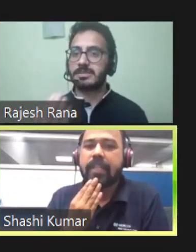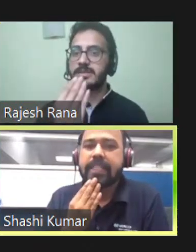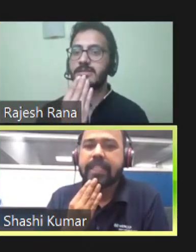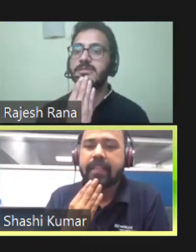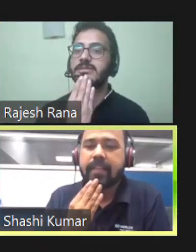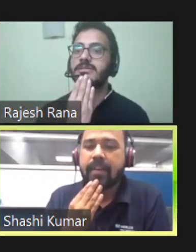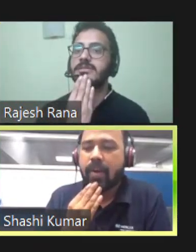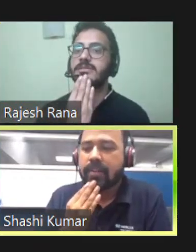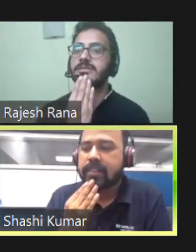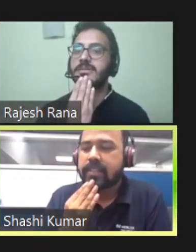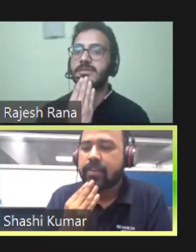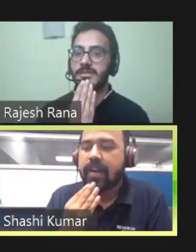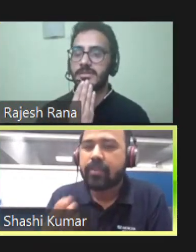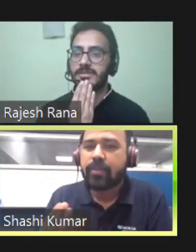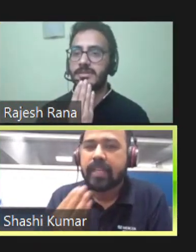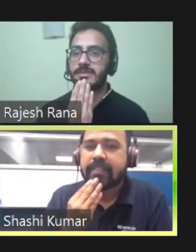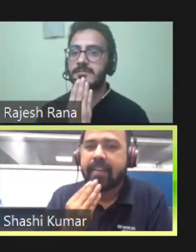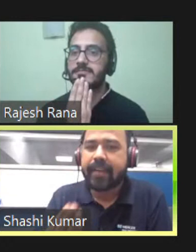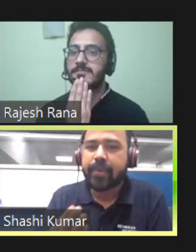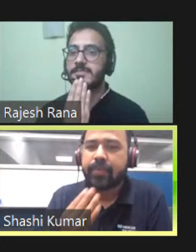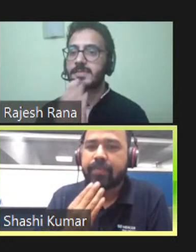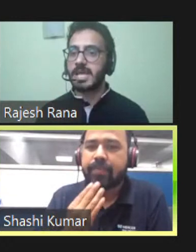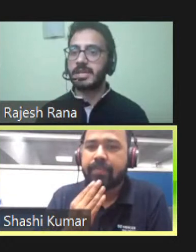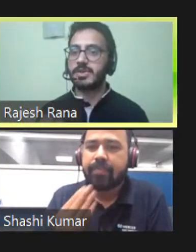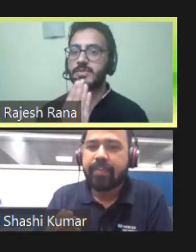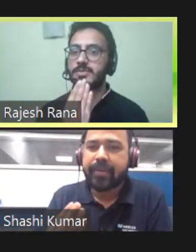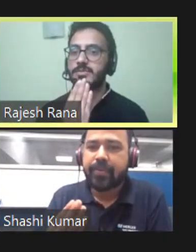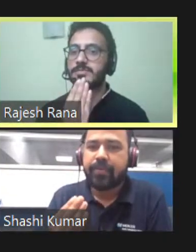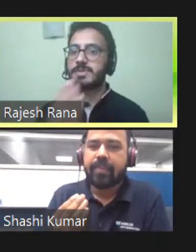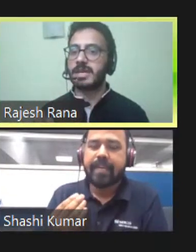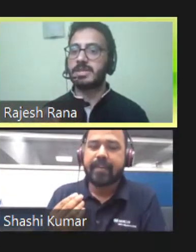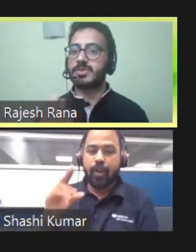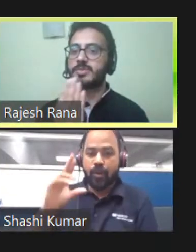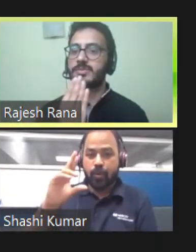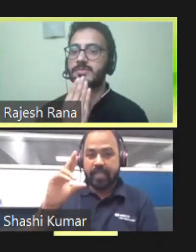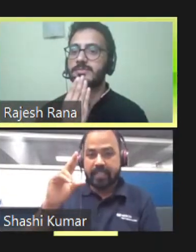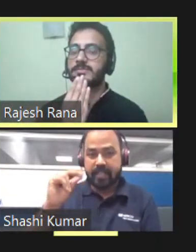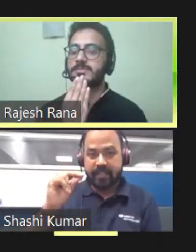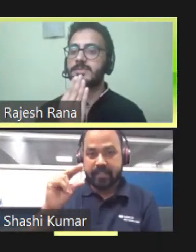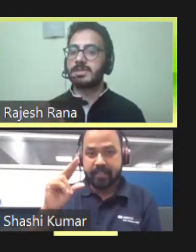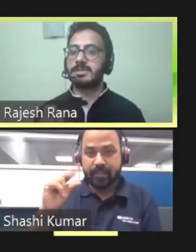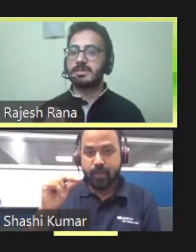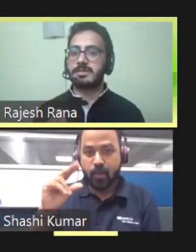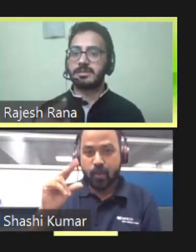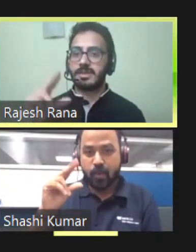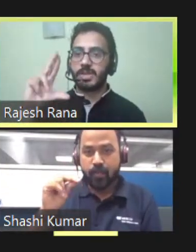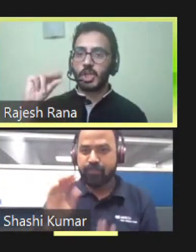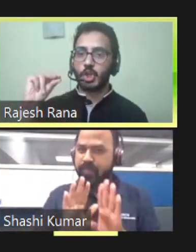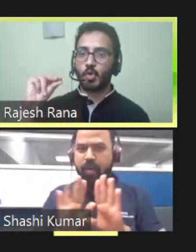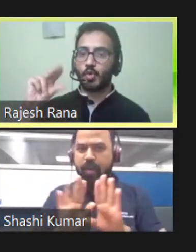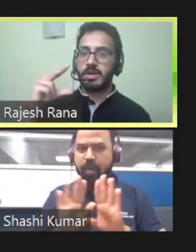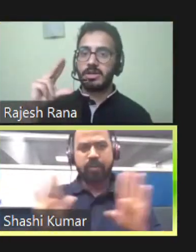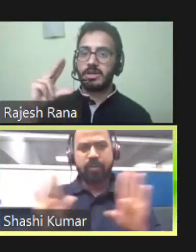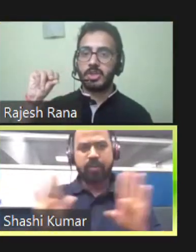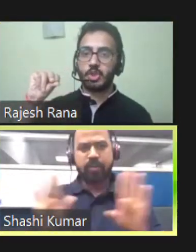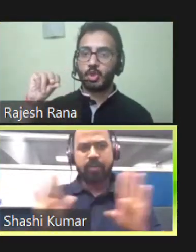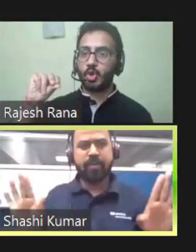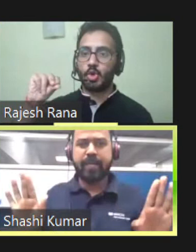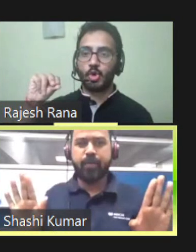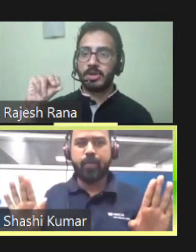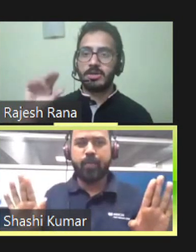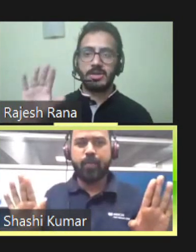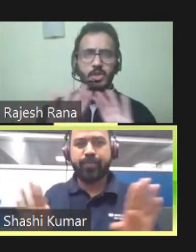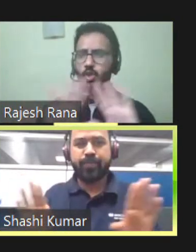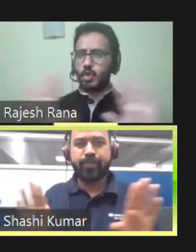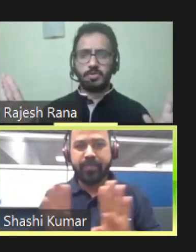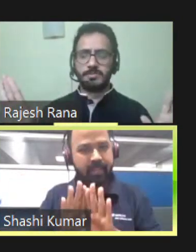on the chin. On the chin, you have to do this. Thank you. Thank you. No is like this. No. Or simply